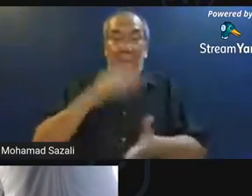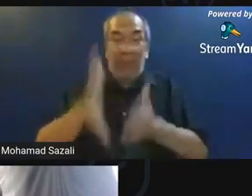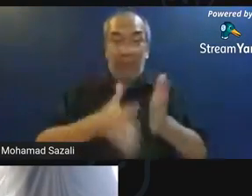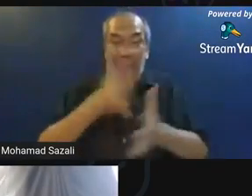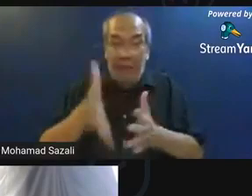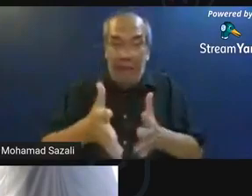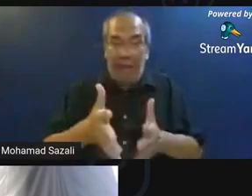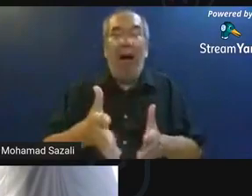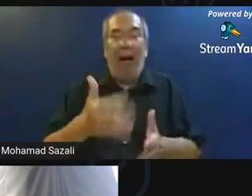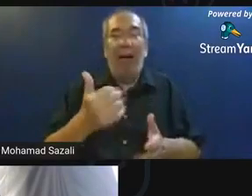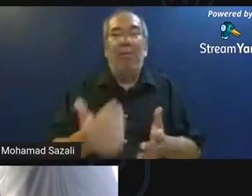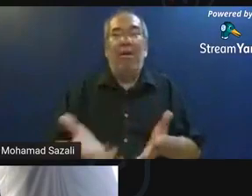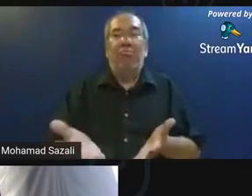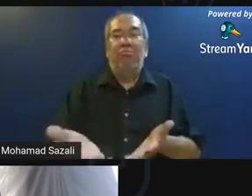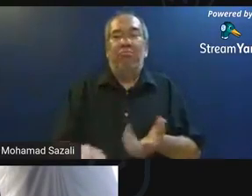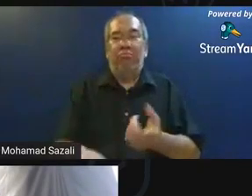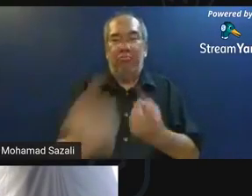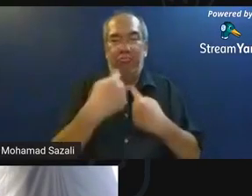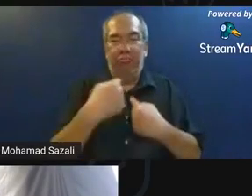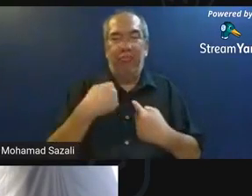limitations.